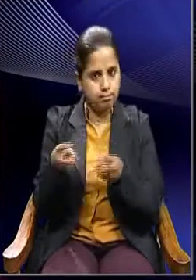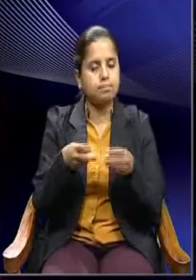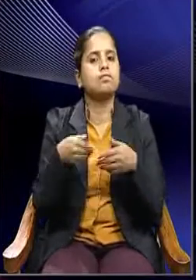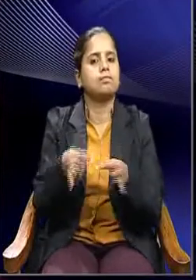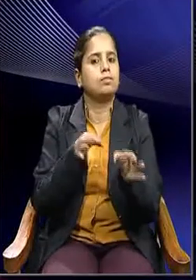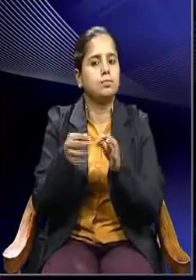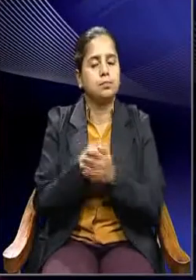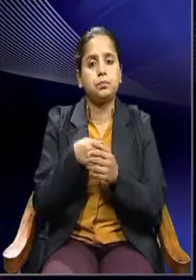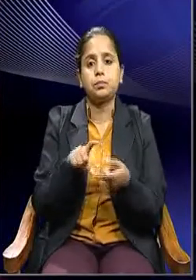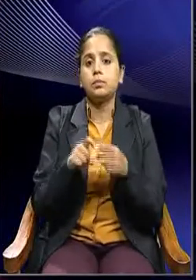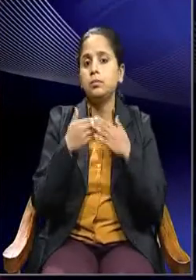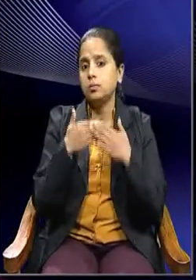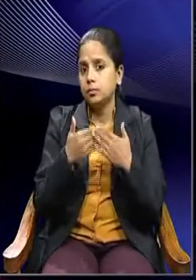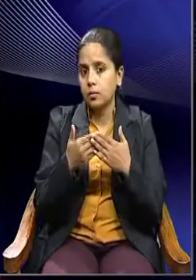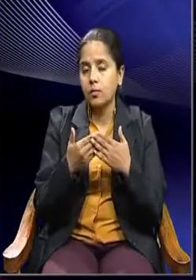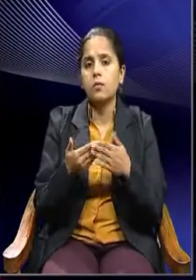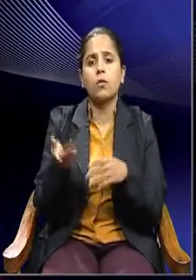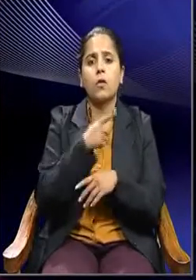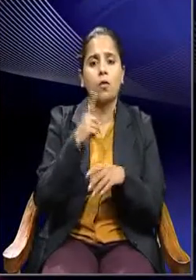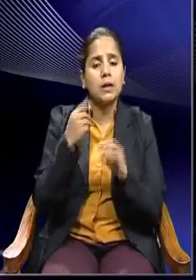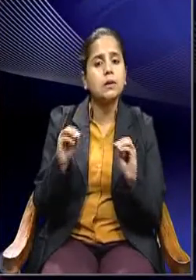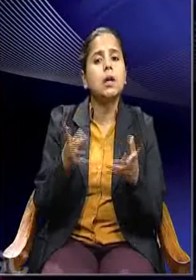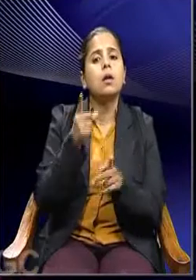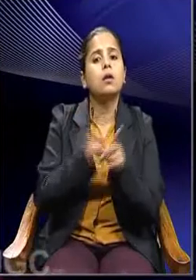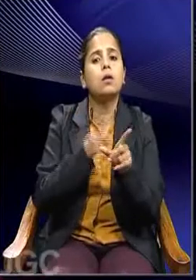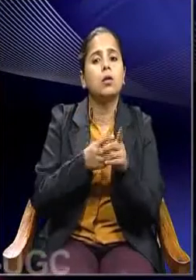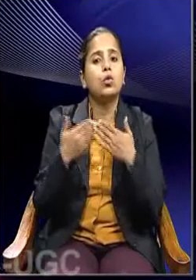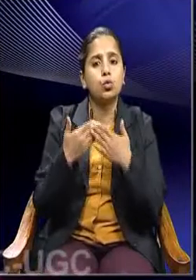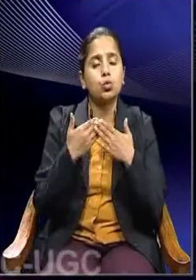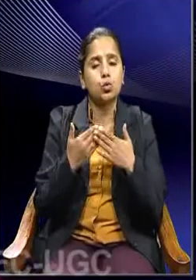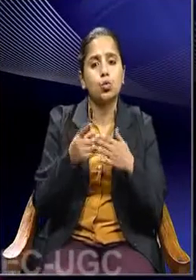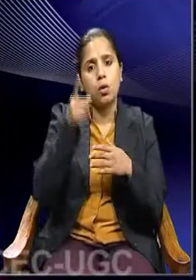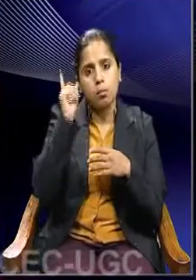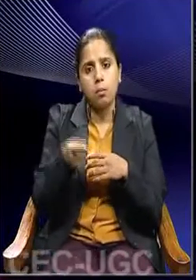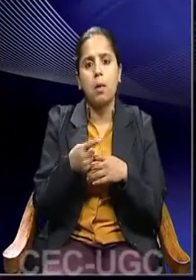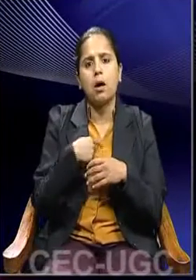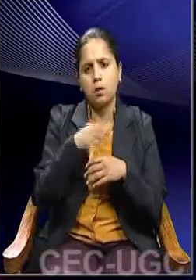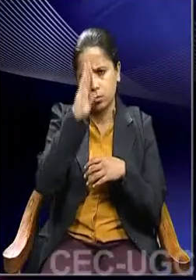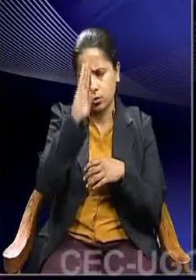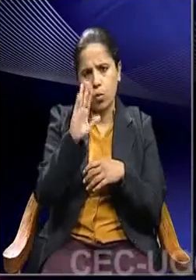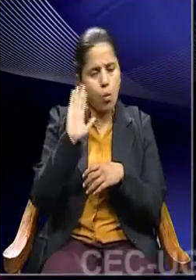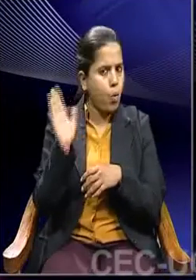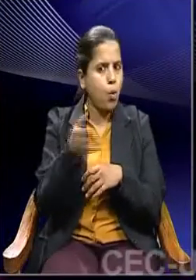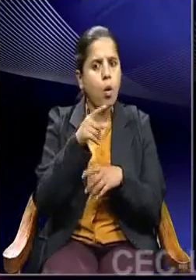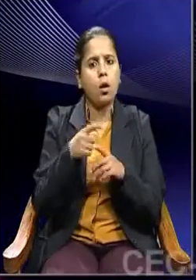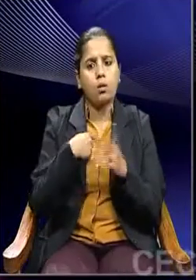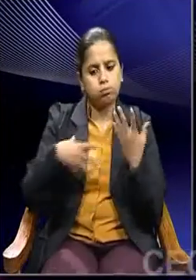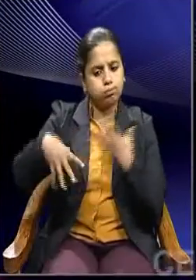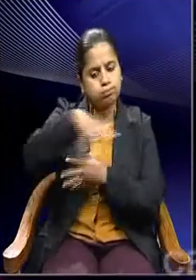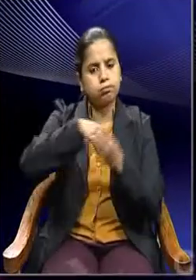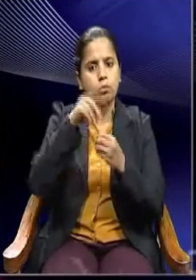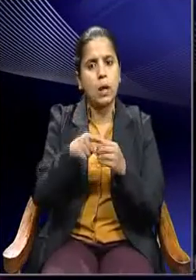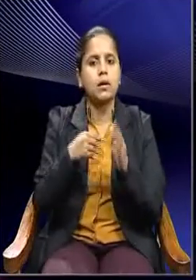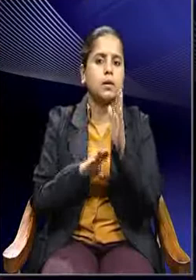that education from the earlier school years should be directed to all round development of